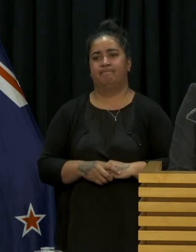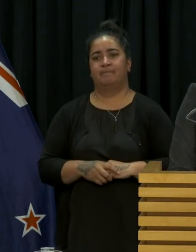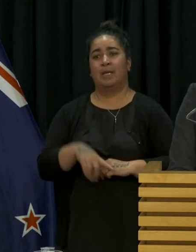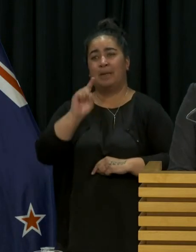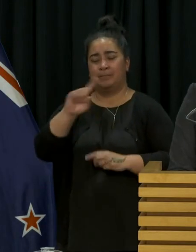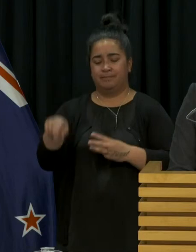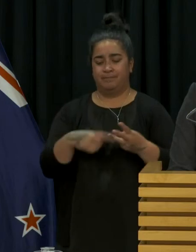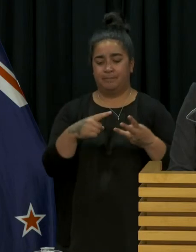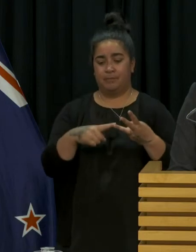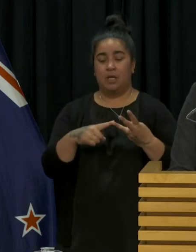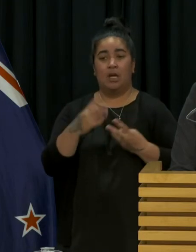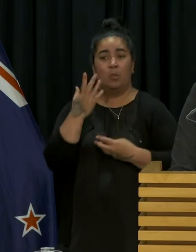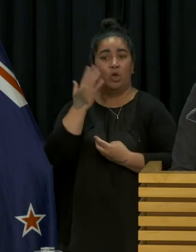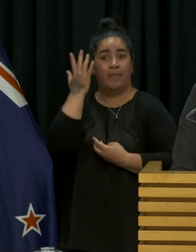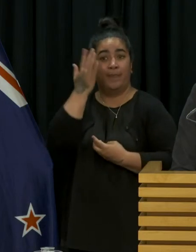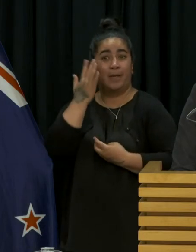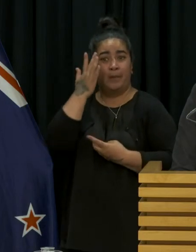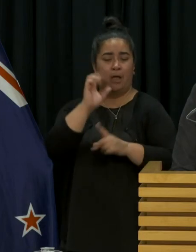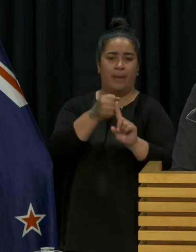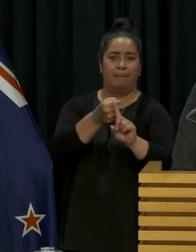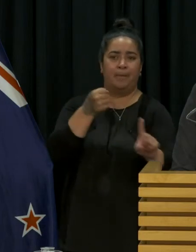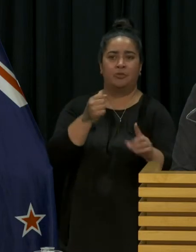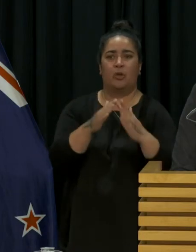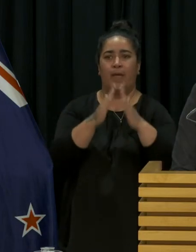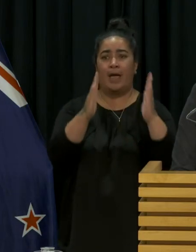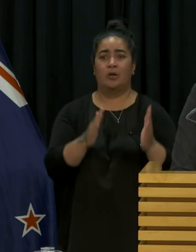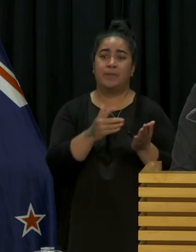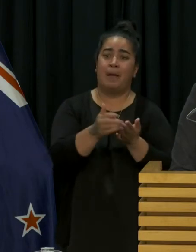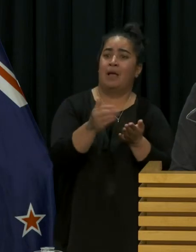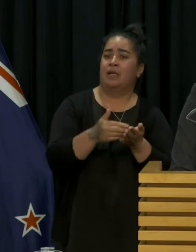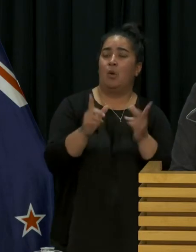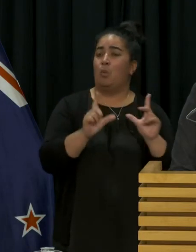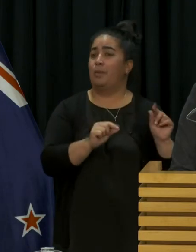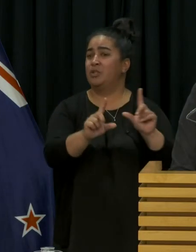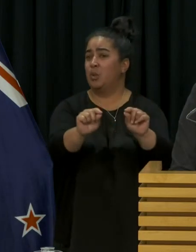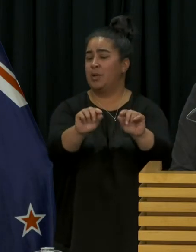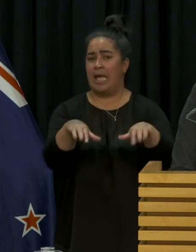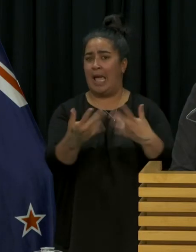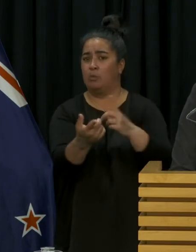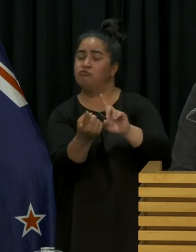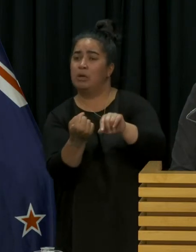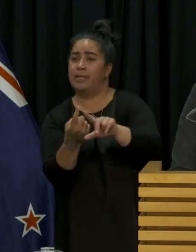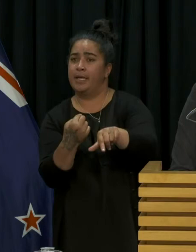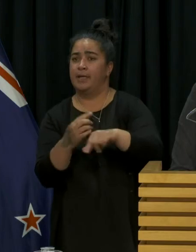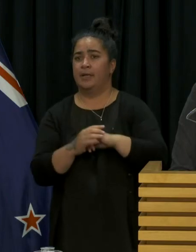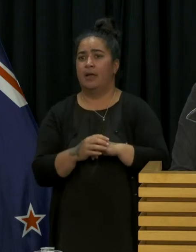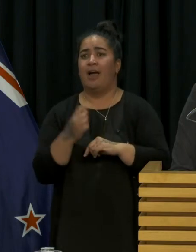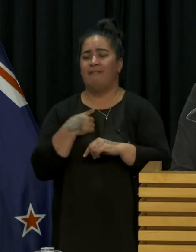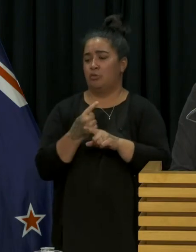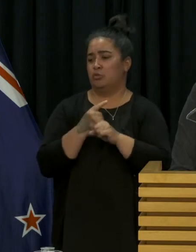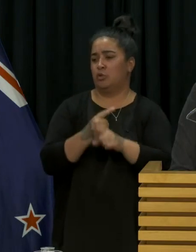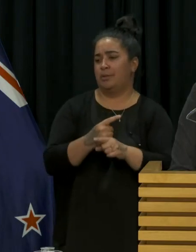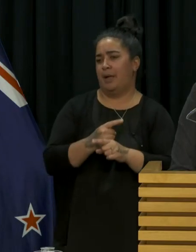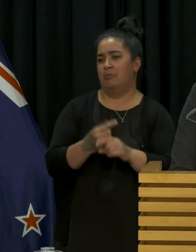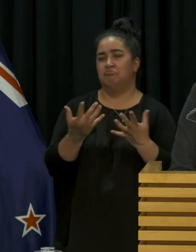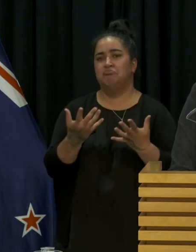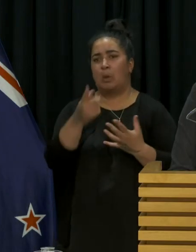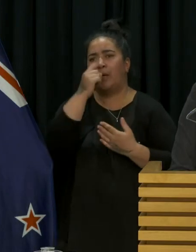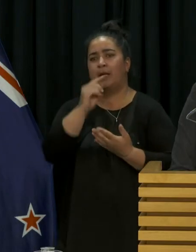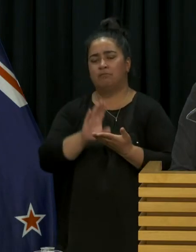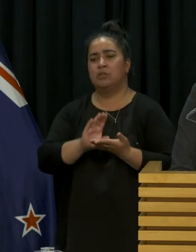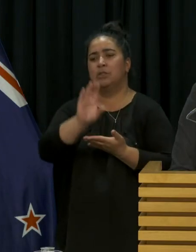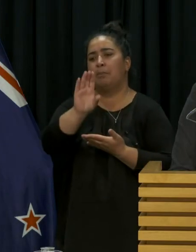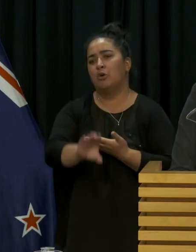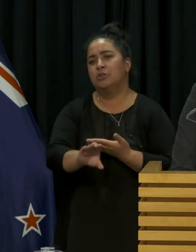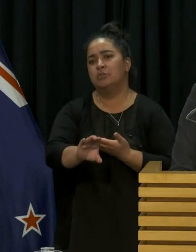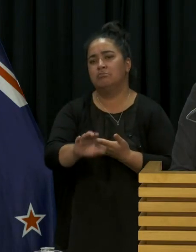to the impact on the housing market and what we're doing in response to that, I've talked about what we can do with deposit assistance schemes, of